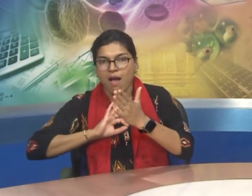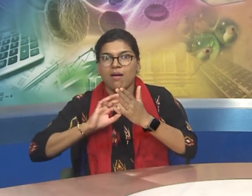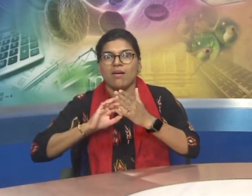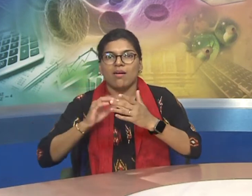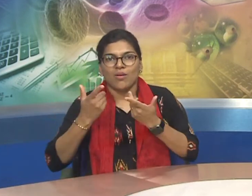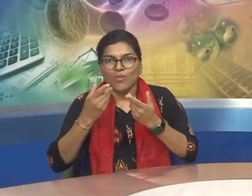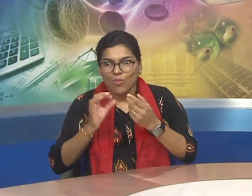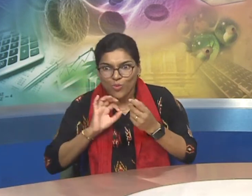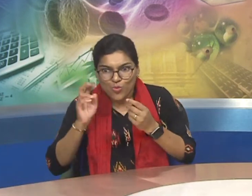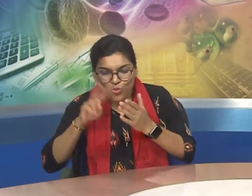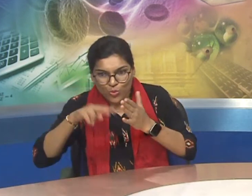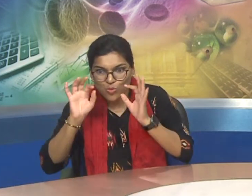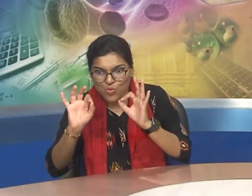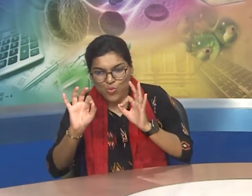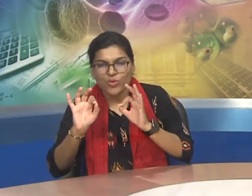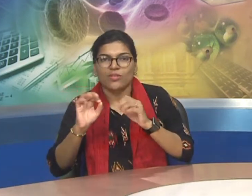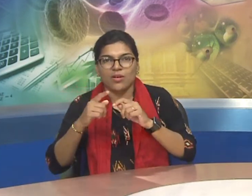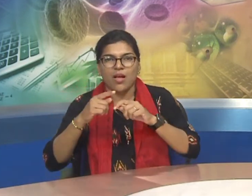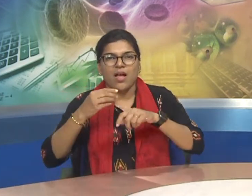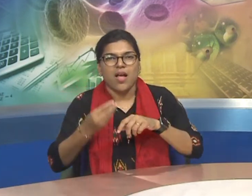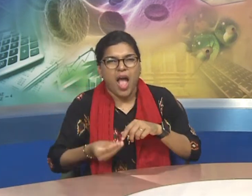subscription and renewal of journals.